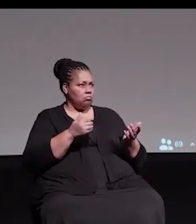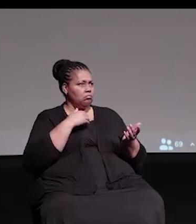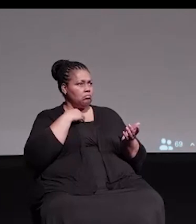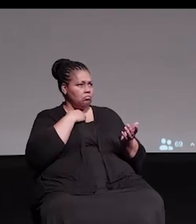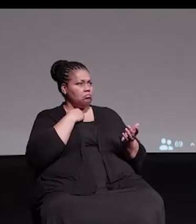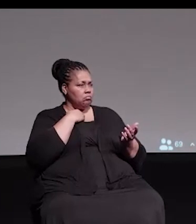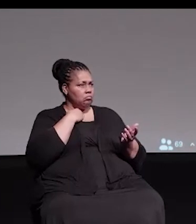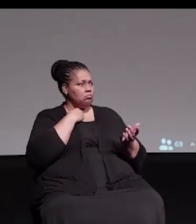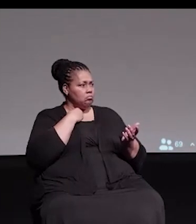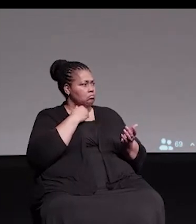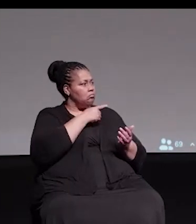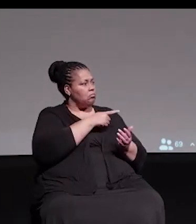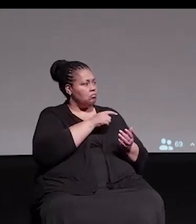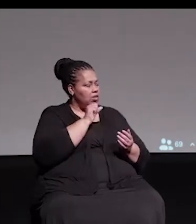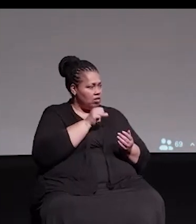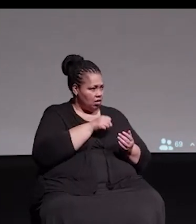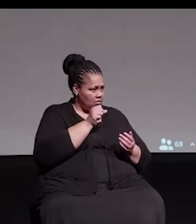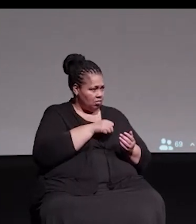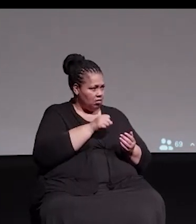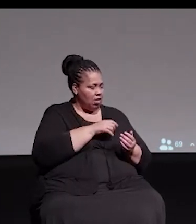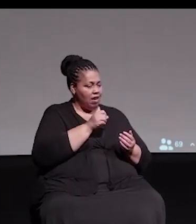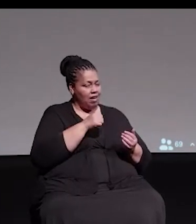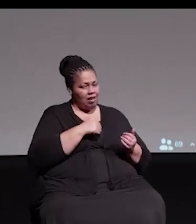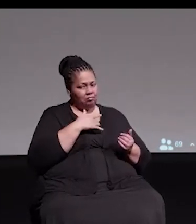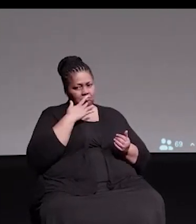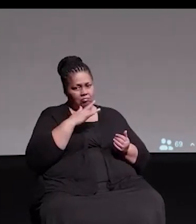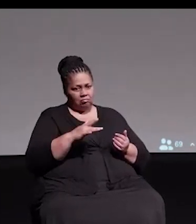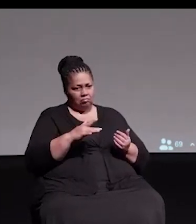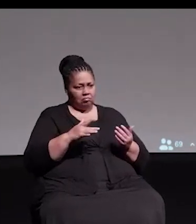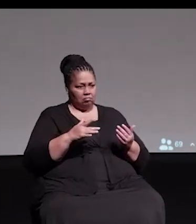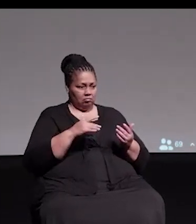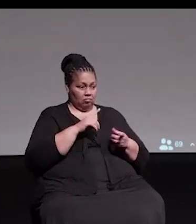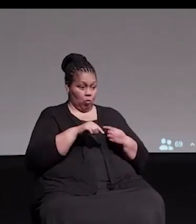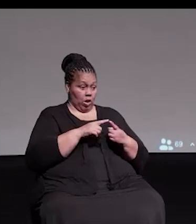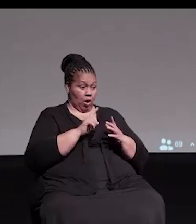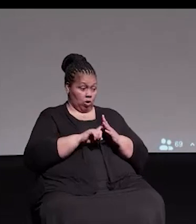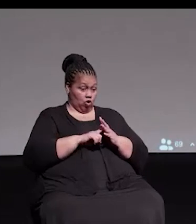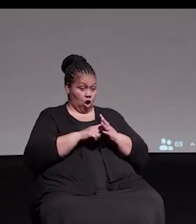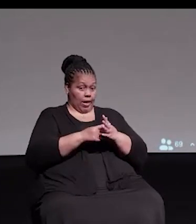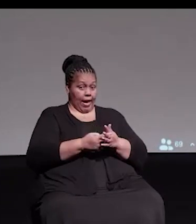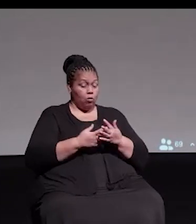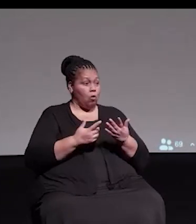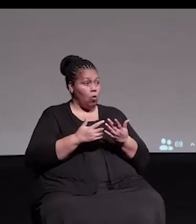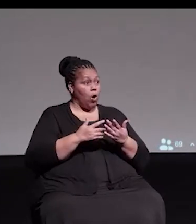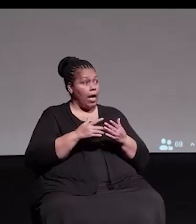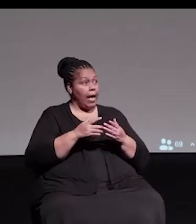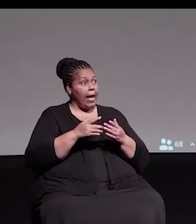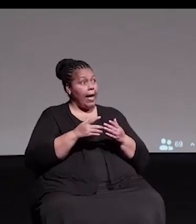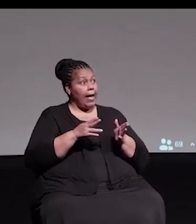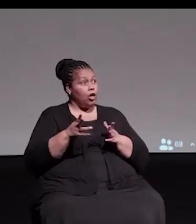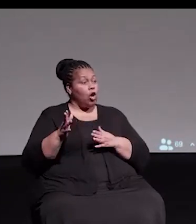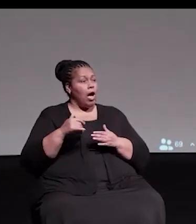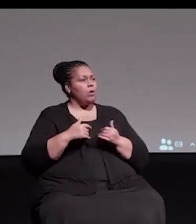And I was really fortunate to, when I was like starting out, the editor I was working with, I